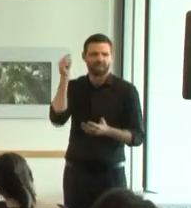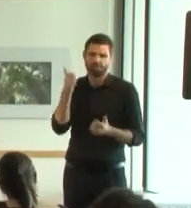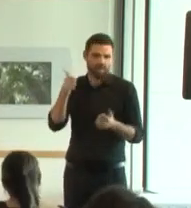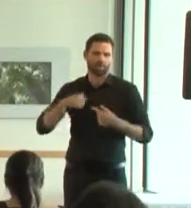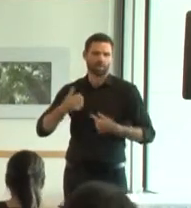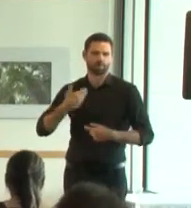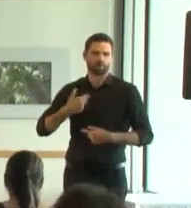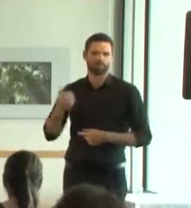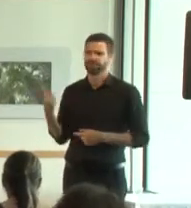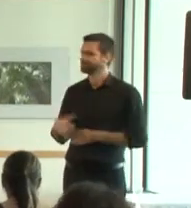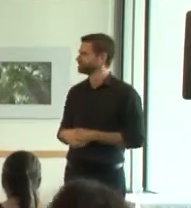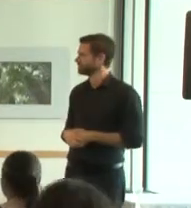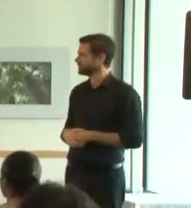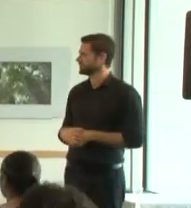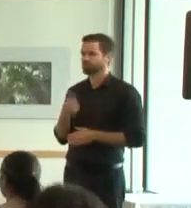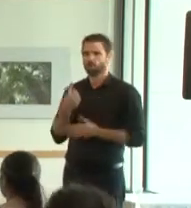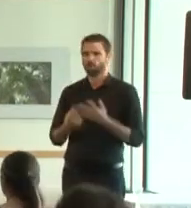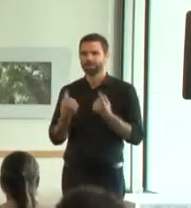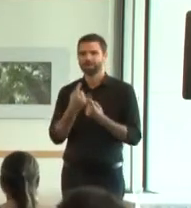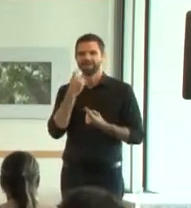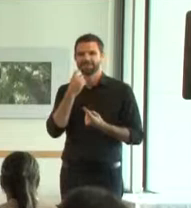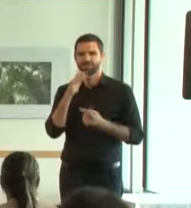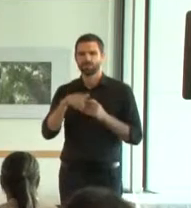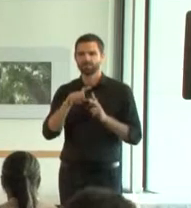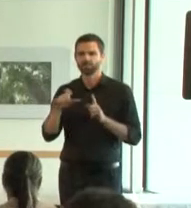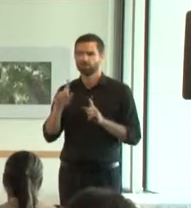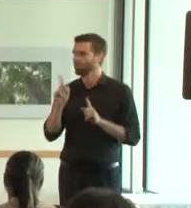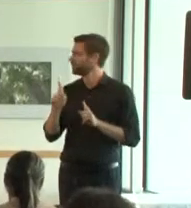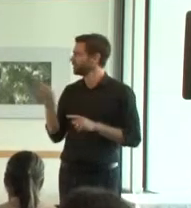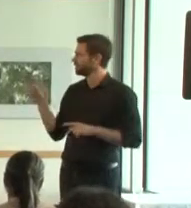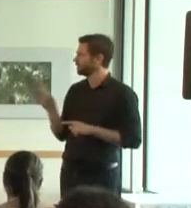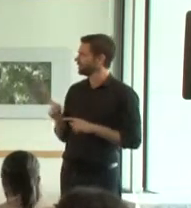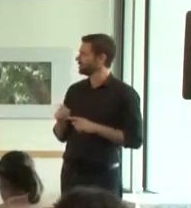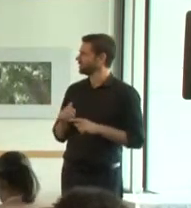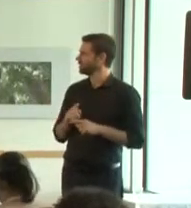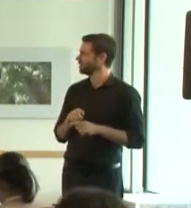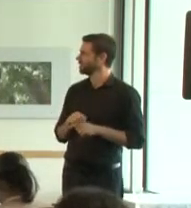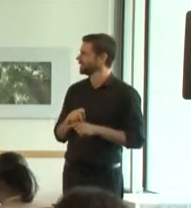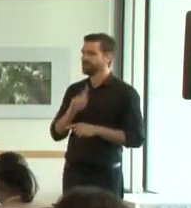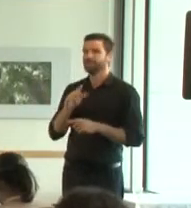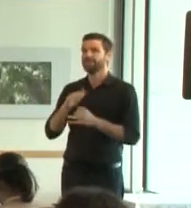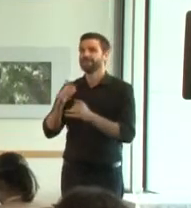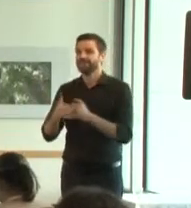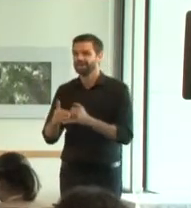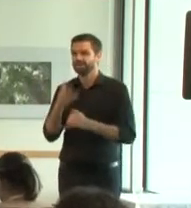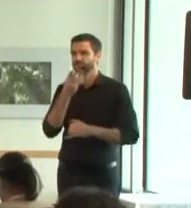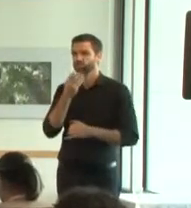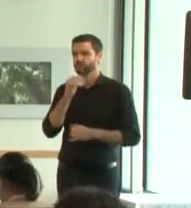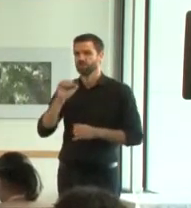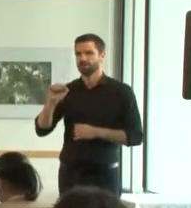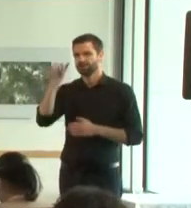thing easy about digital is the end user experience. And the more you think about that, the more it's